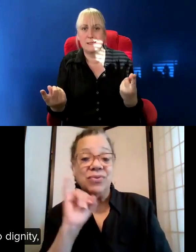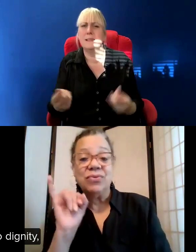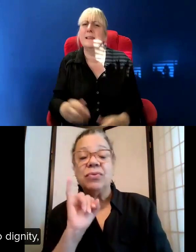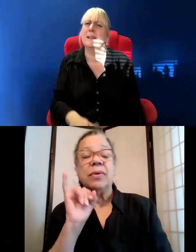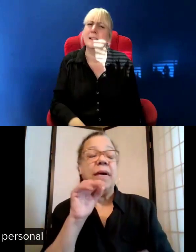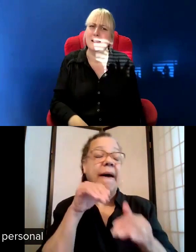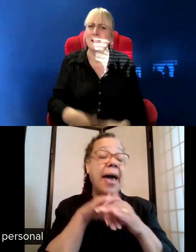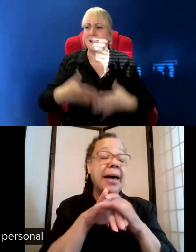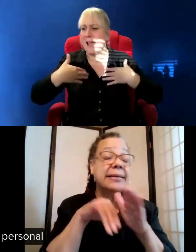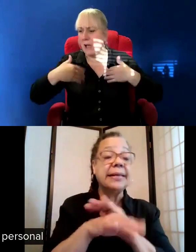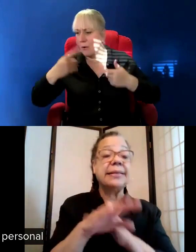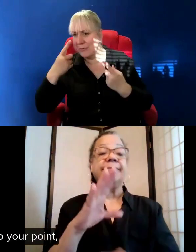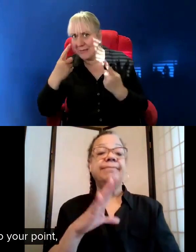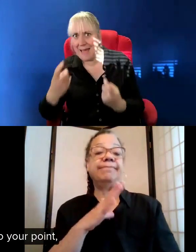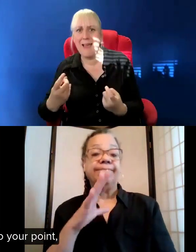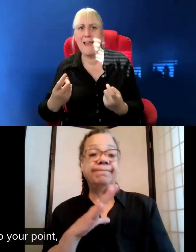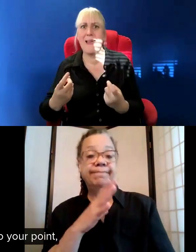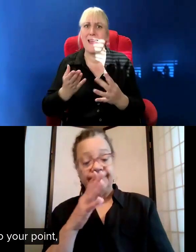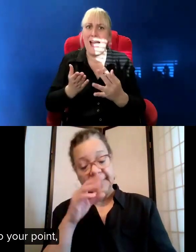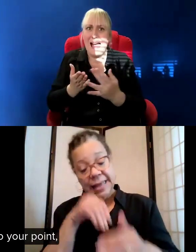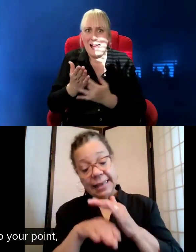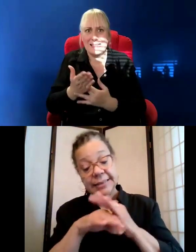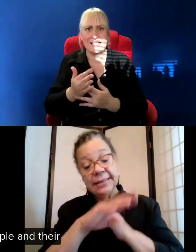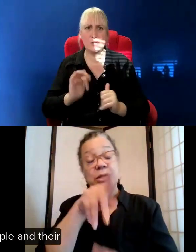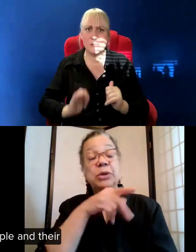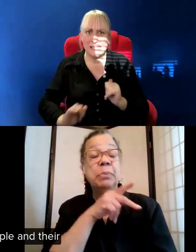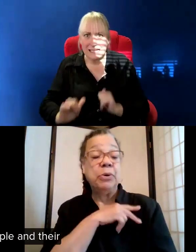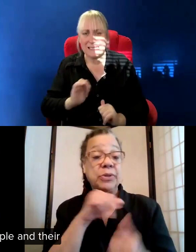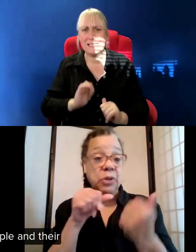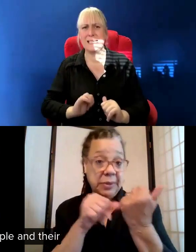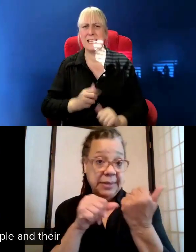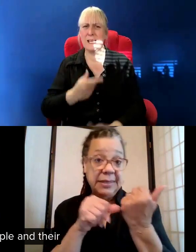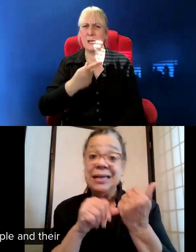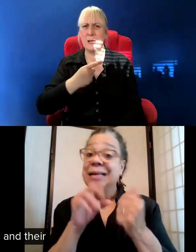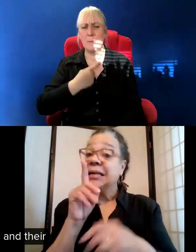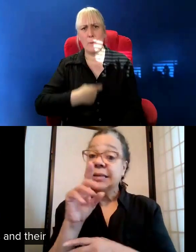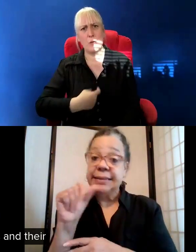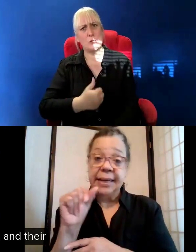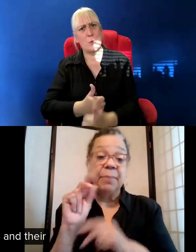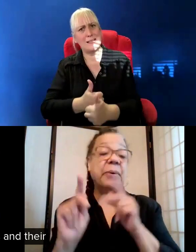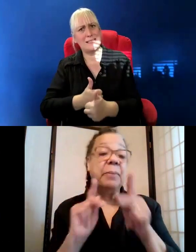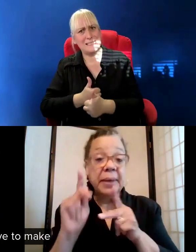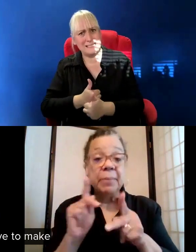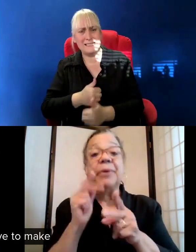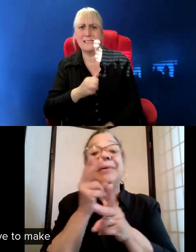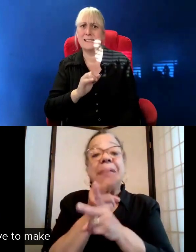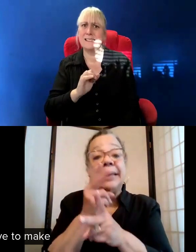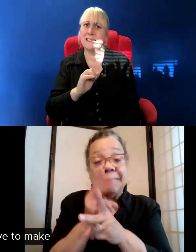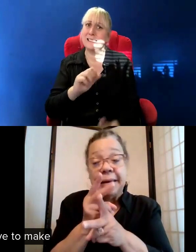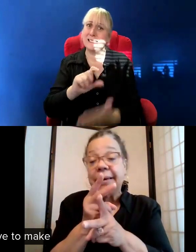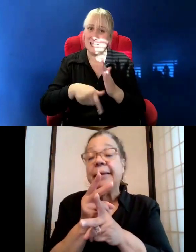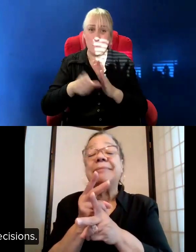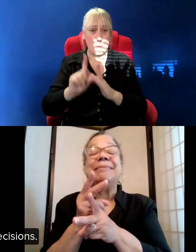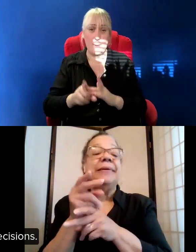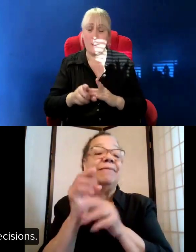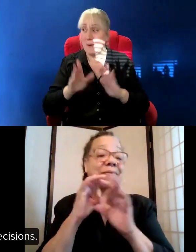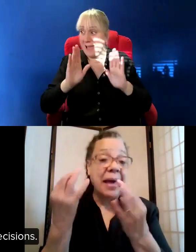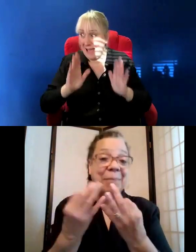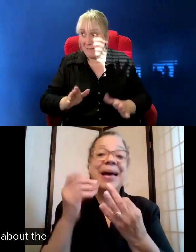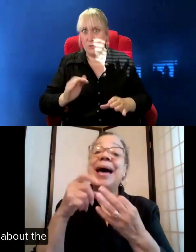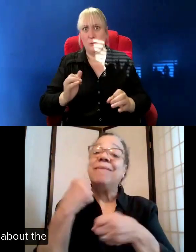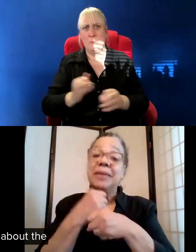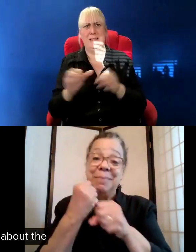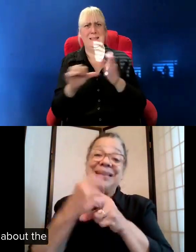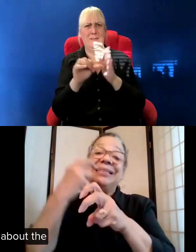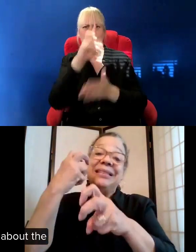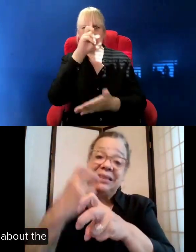to dignity, access to personal assistance, to your point, disabled people and their caregivers and their families have to make tough decisions.